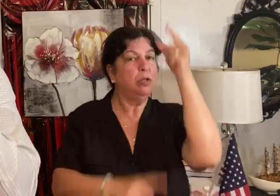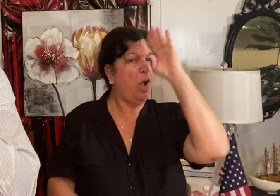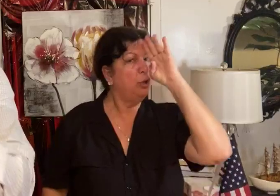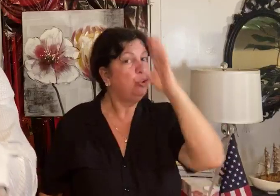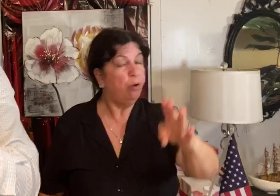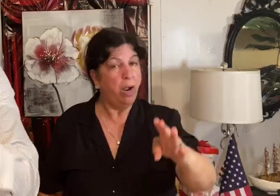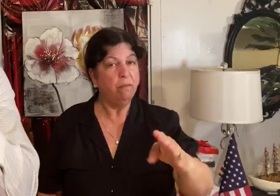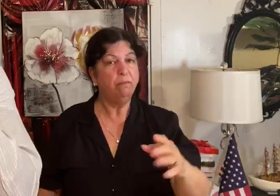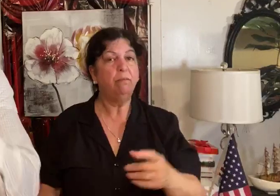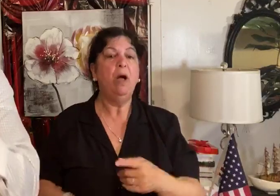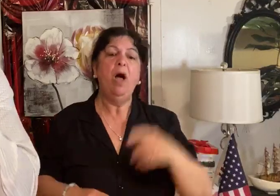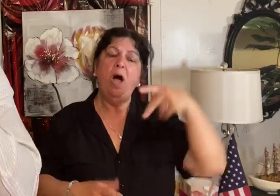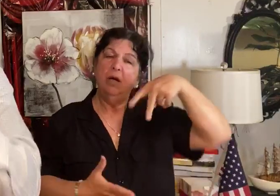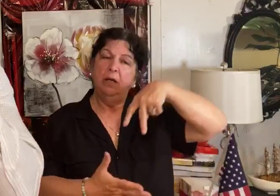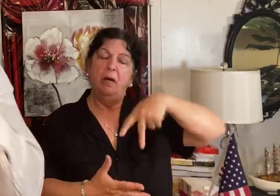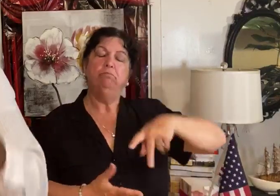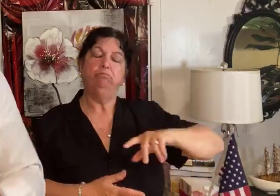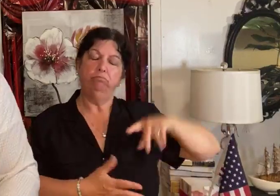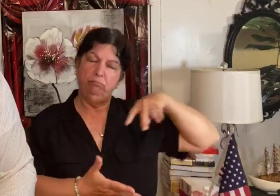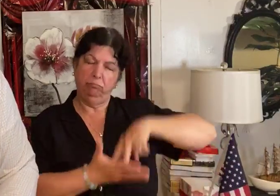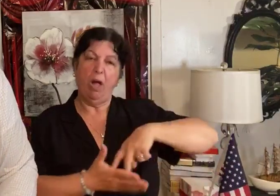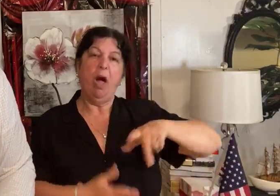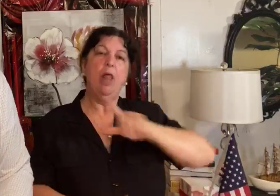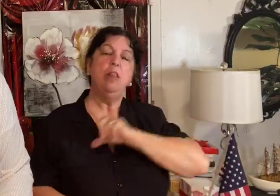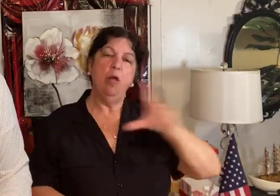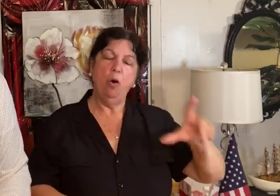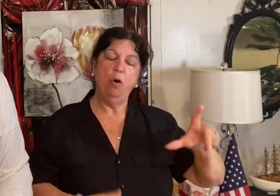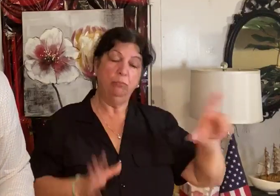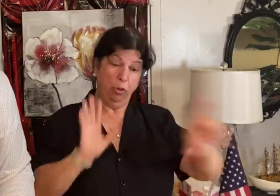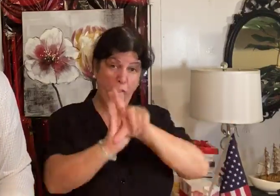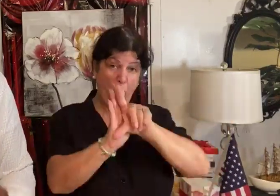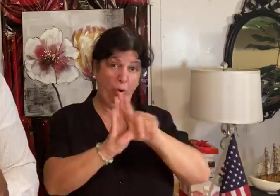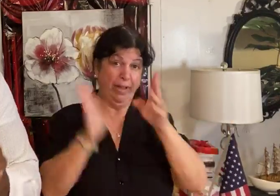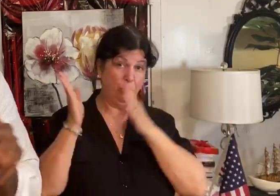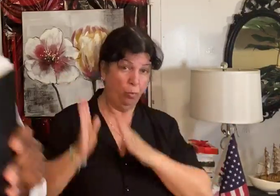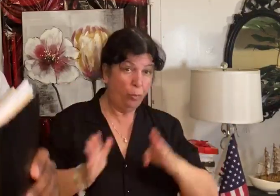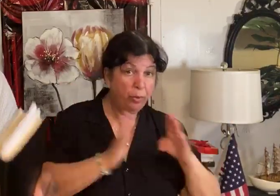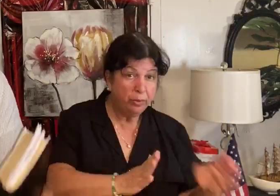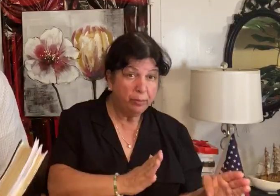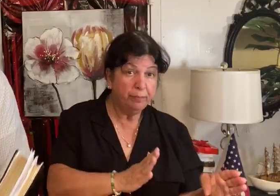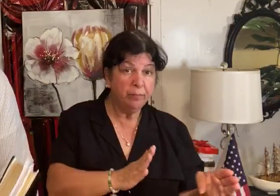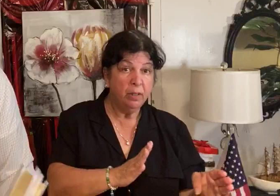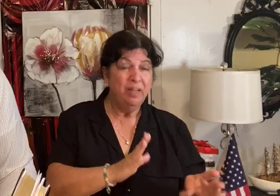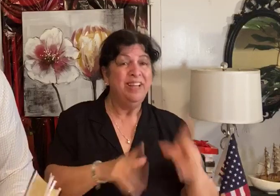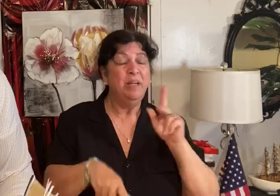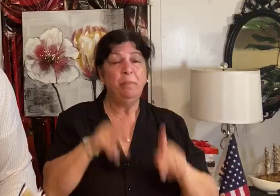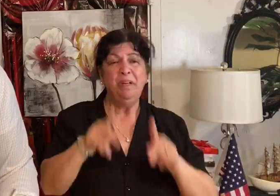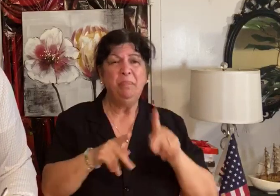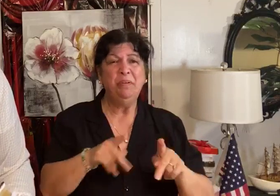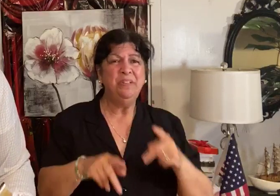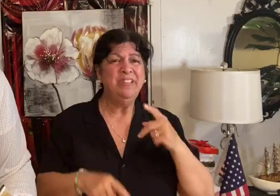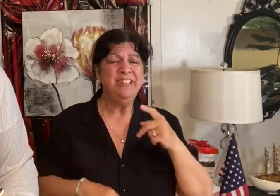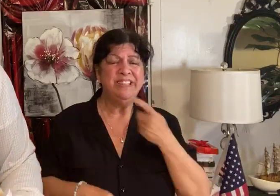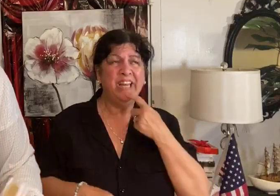to me. I stand for law and order. Those people out there talking about defund the police, first of all, they're